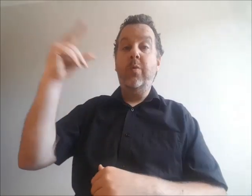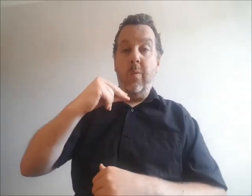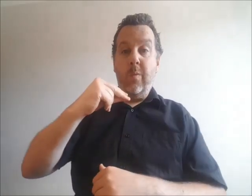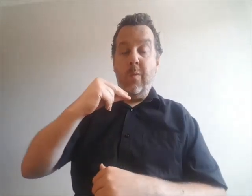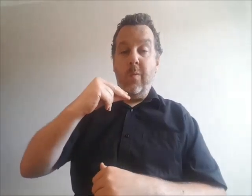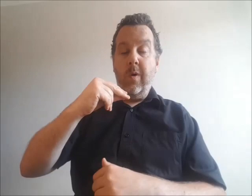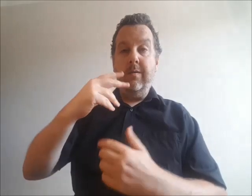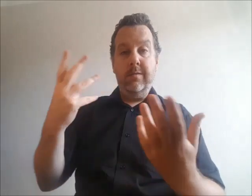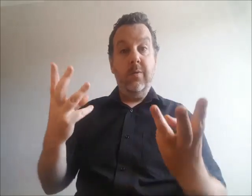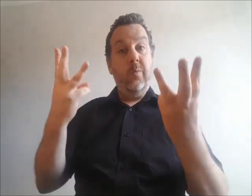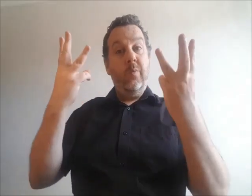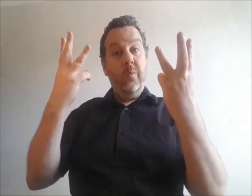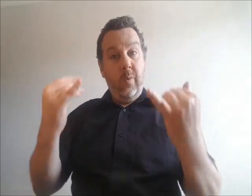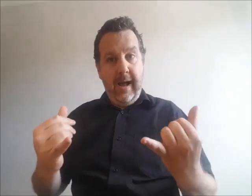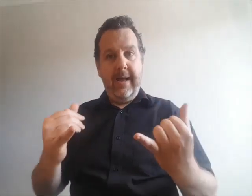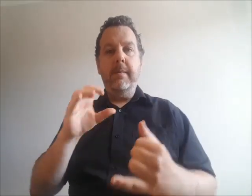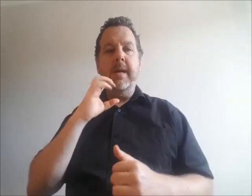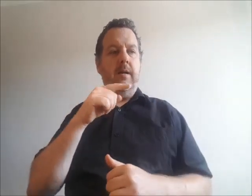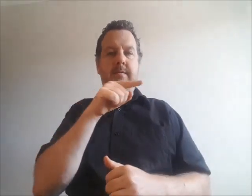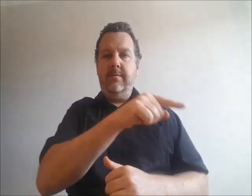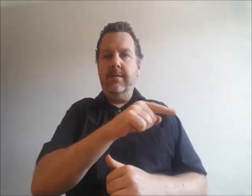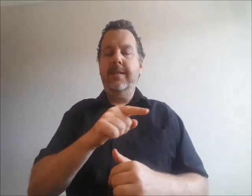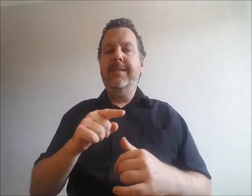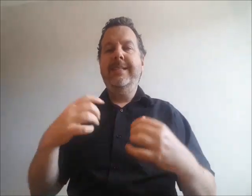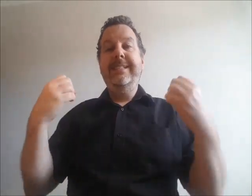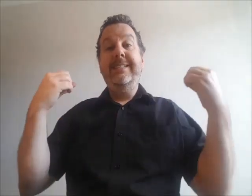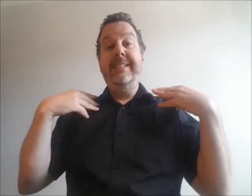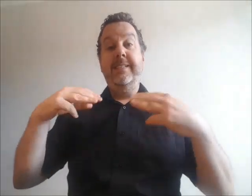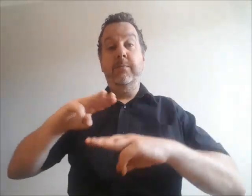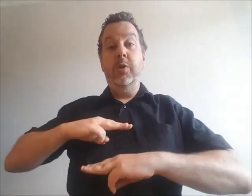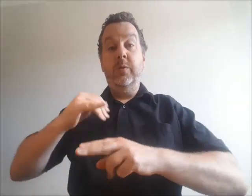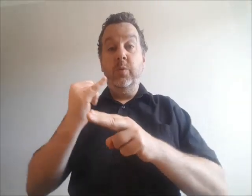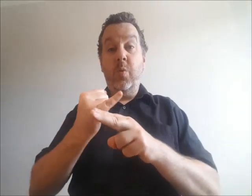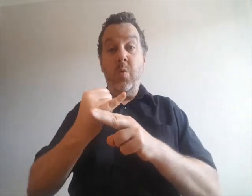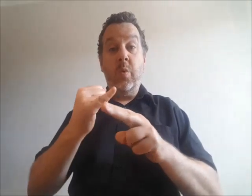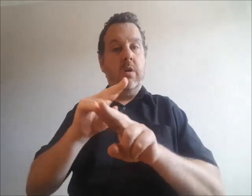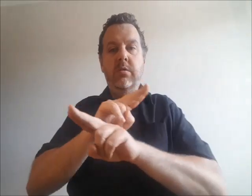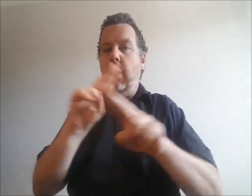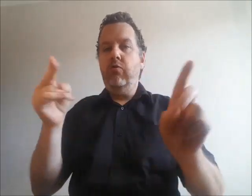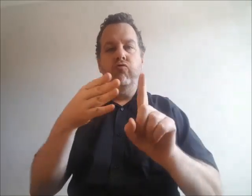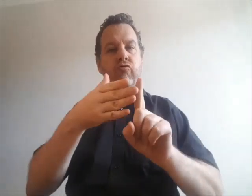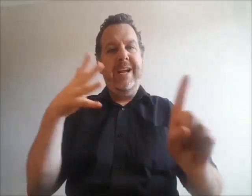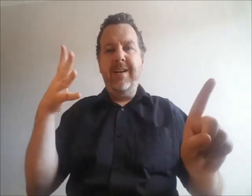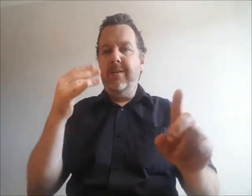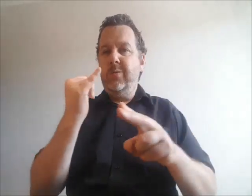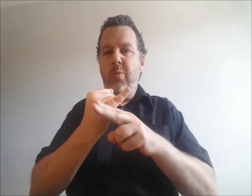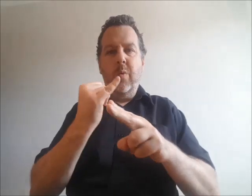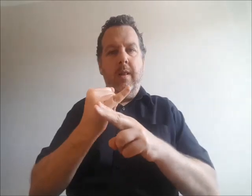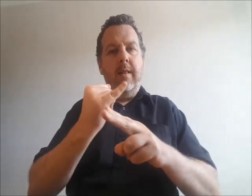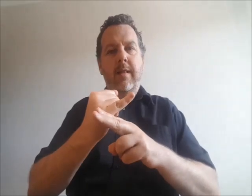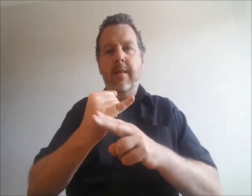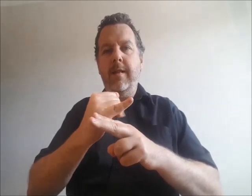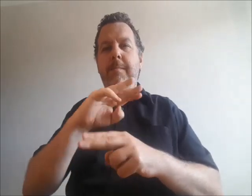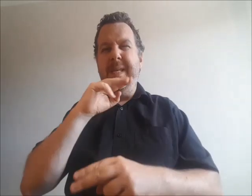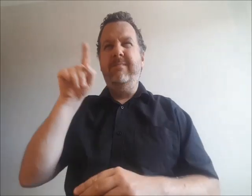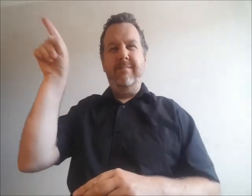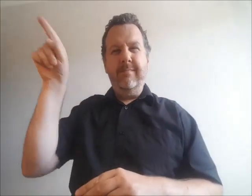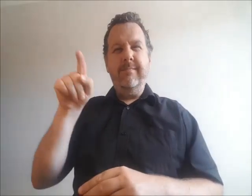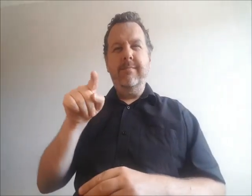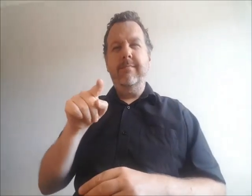was refused. The Poor Law Commissioners gave the excuse that the Sisters of Mercy school wasn't a recognised school,